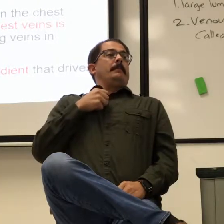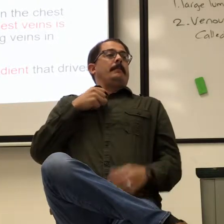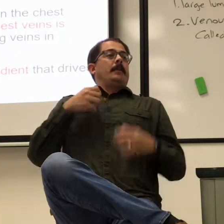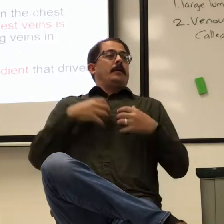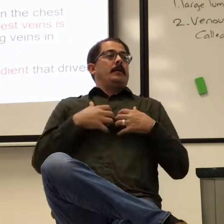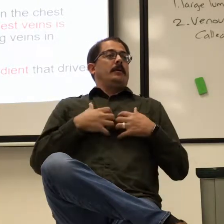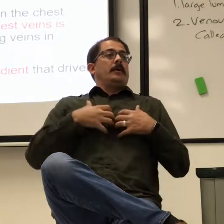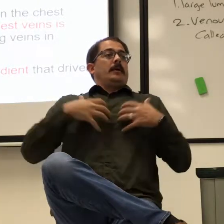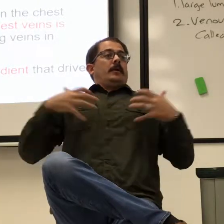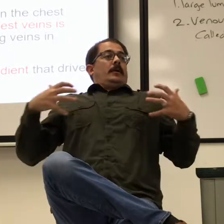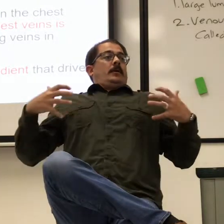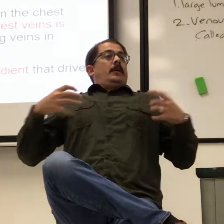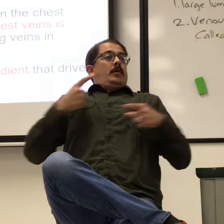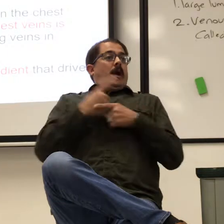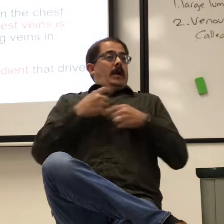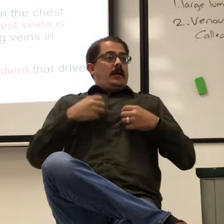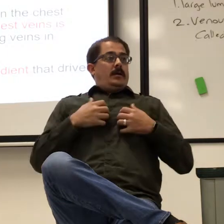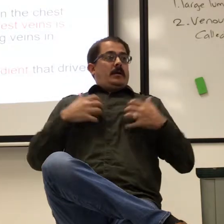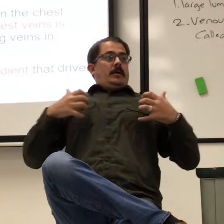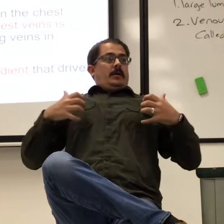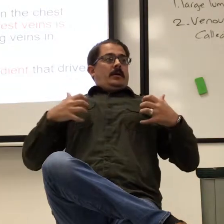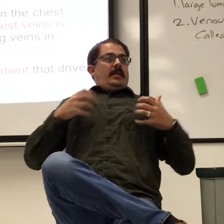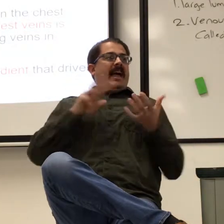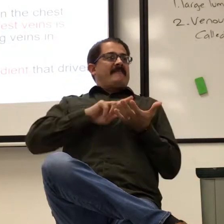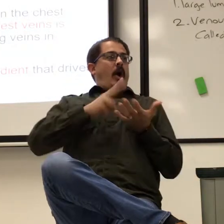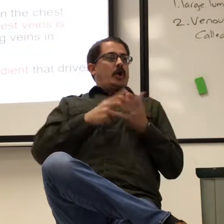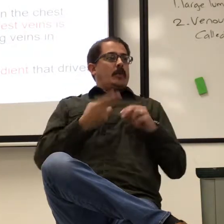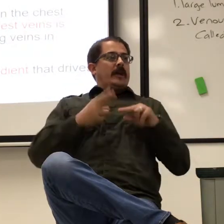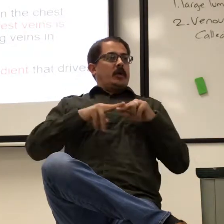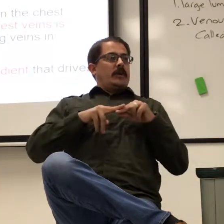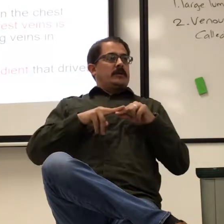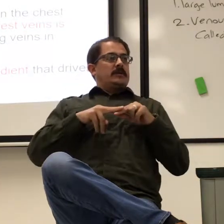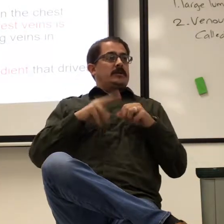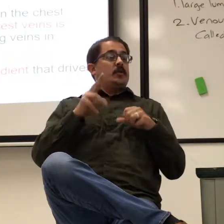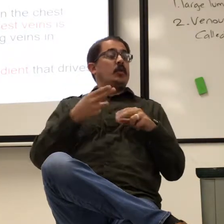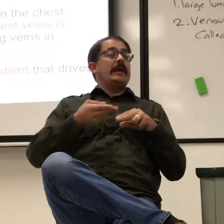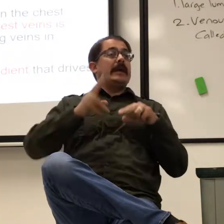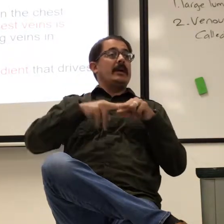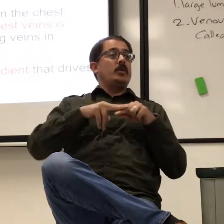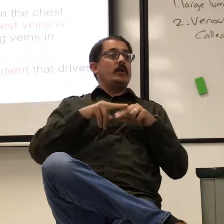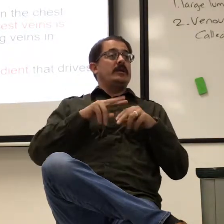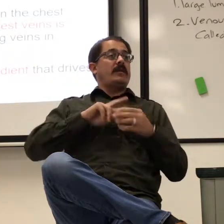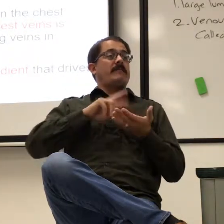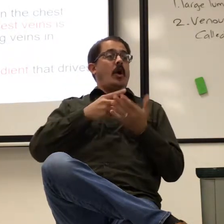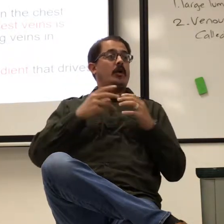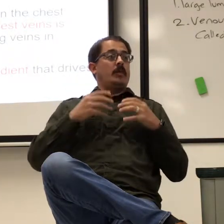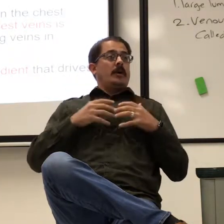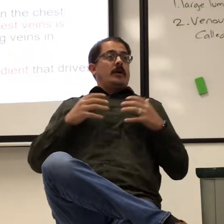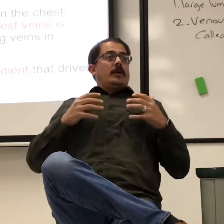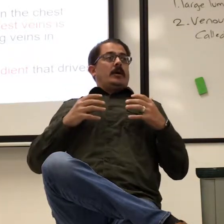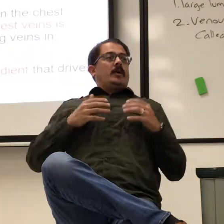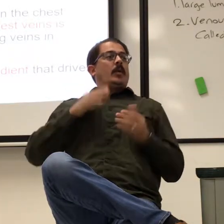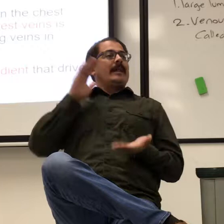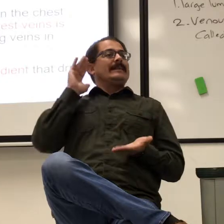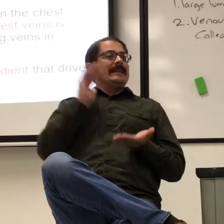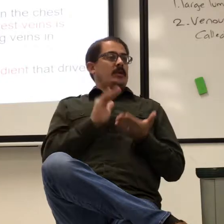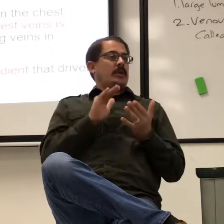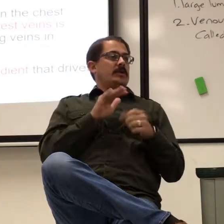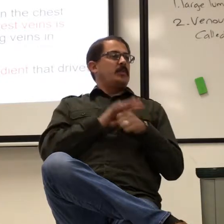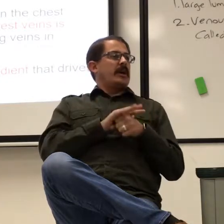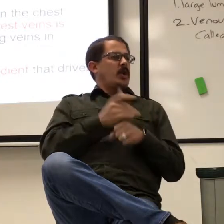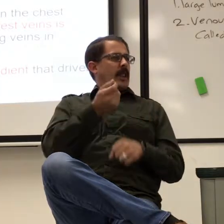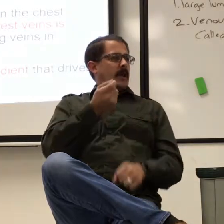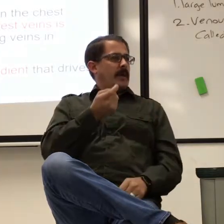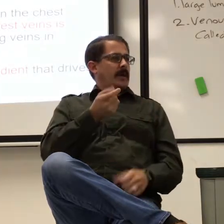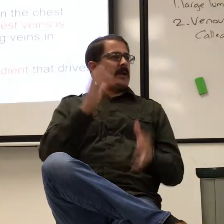your chest cage a little bit. Your thoracic volume increases. When you increase the volume, you decrease the pressure ever so slightly